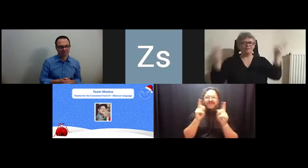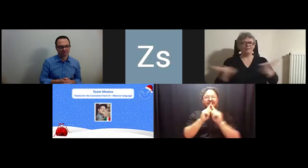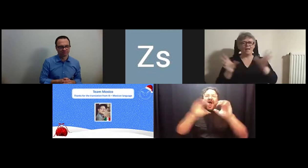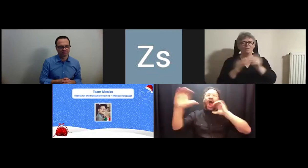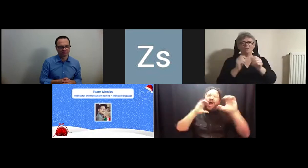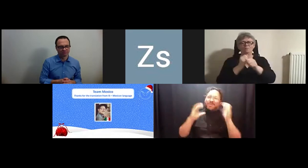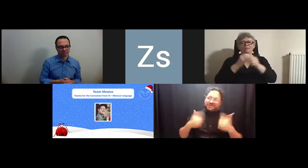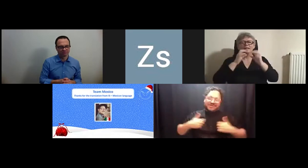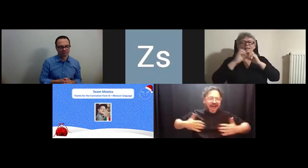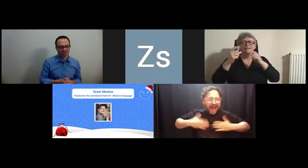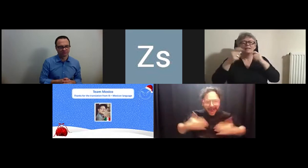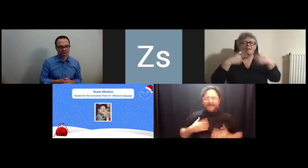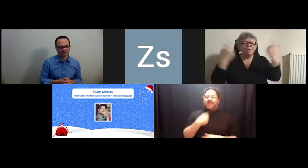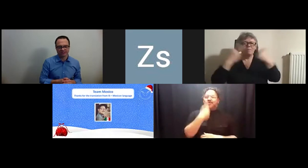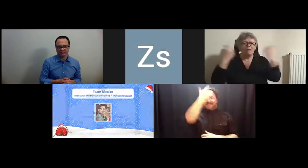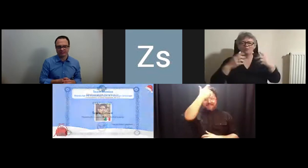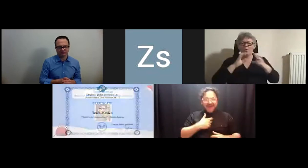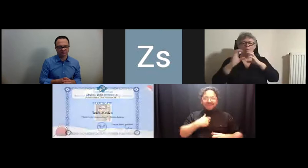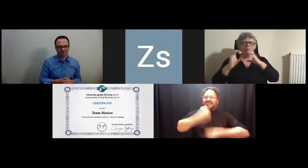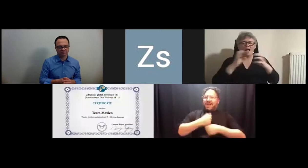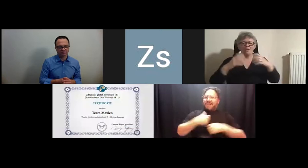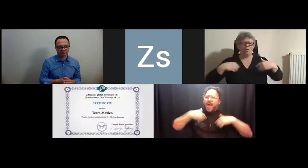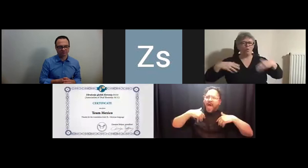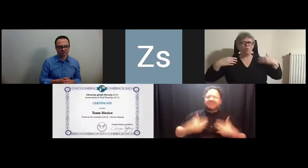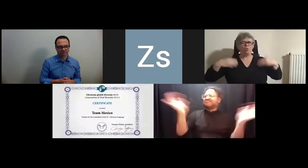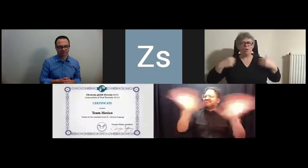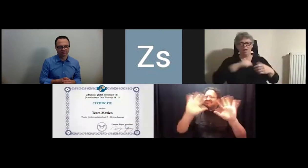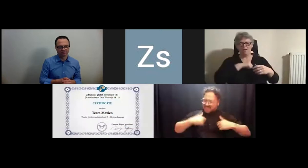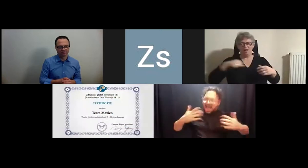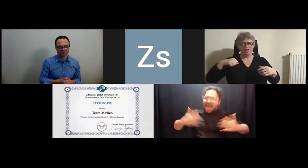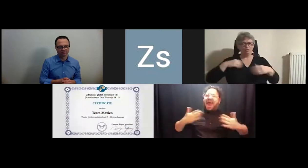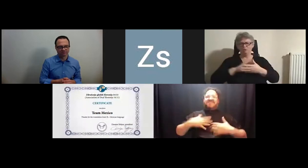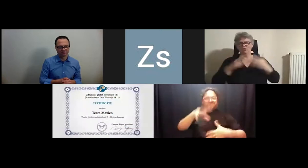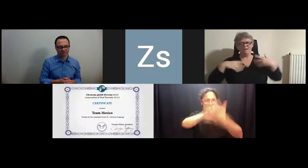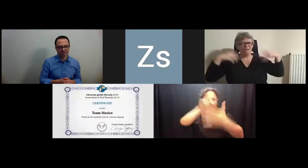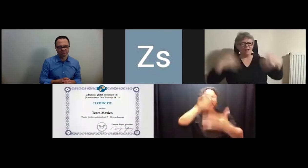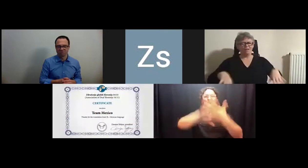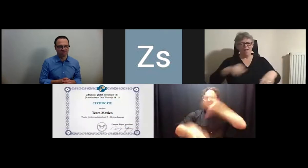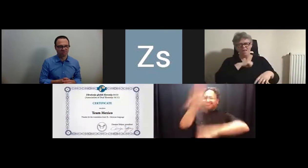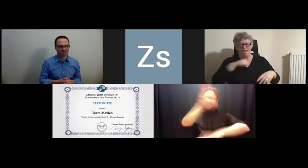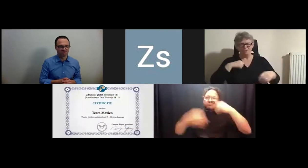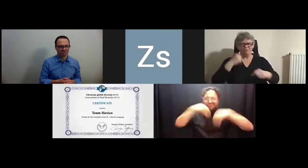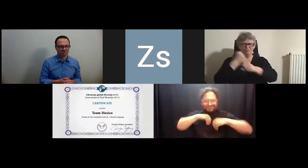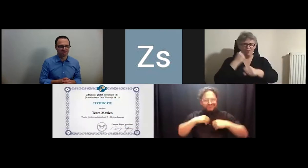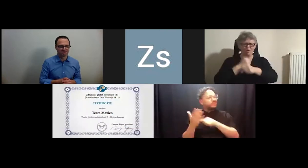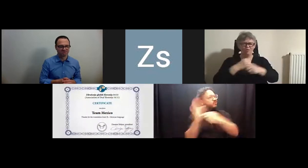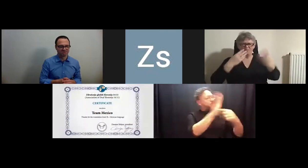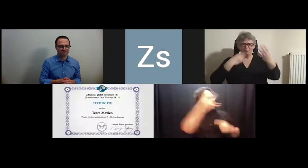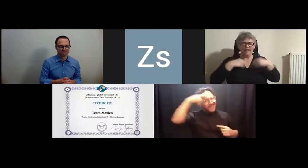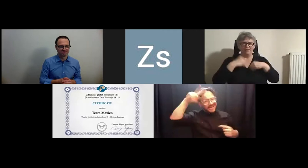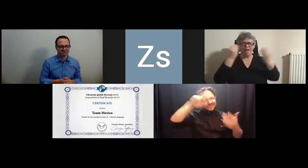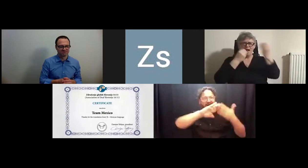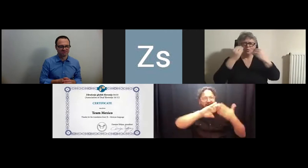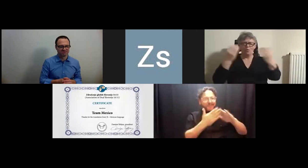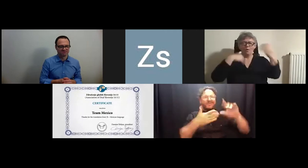with Europe. It's so wonderful to be part of the global community. I've been working alone, but I'm not tired.